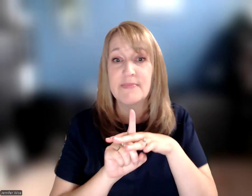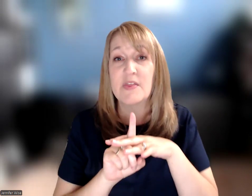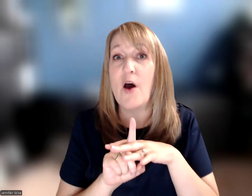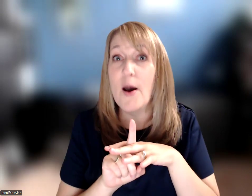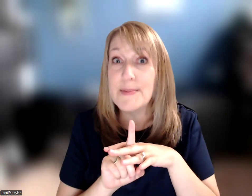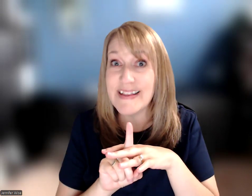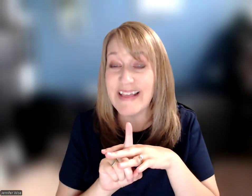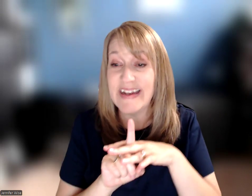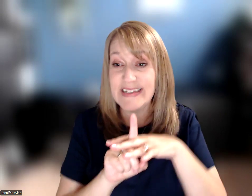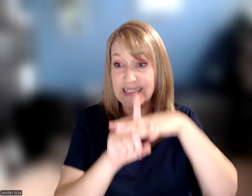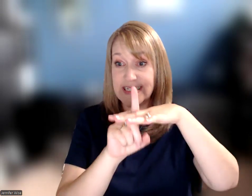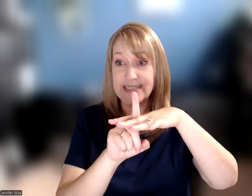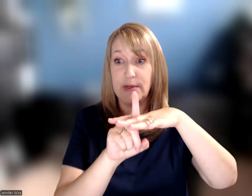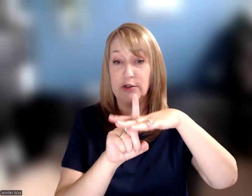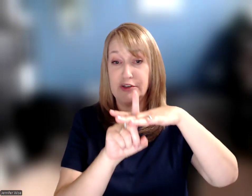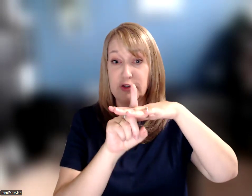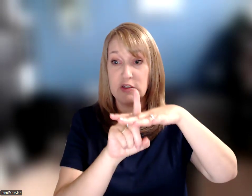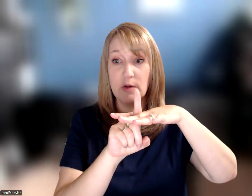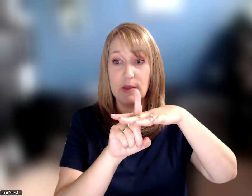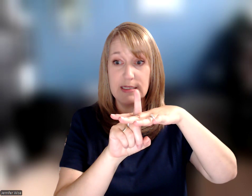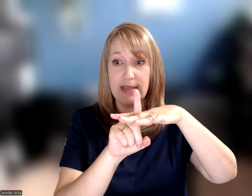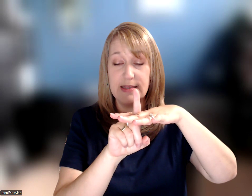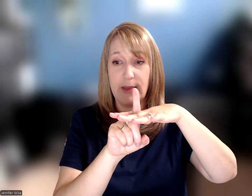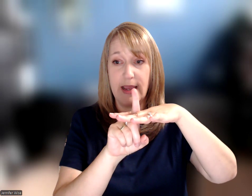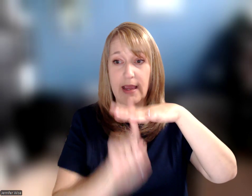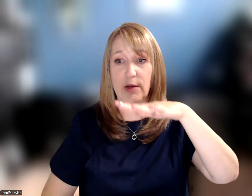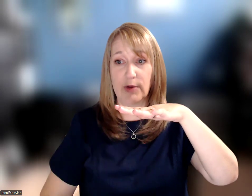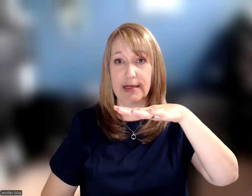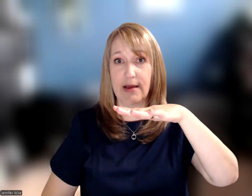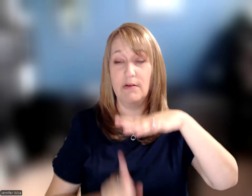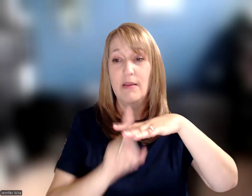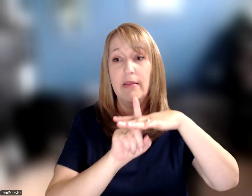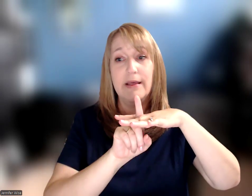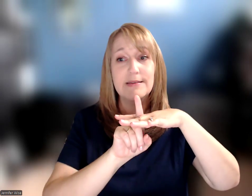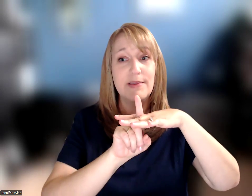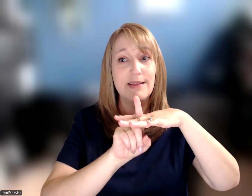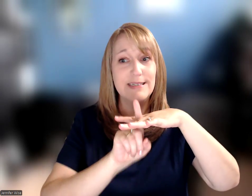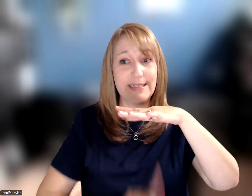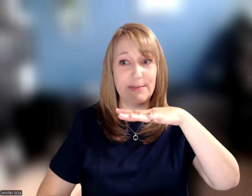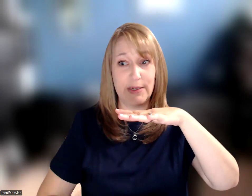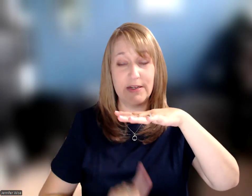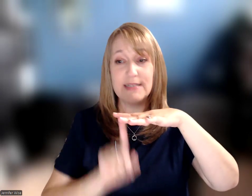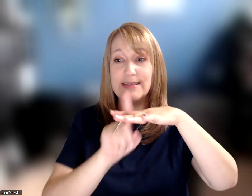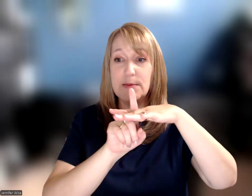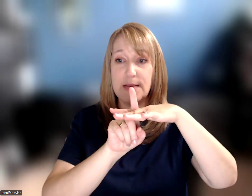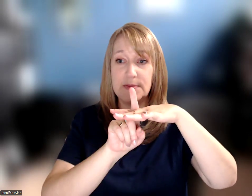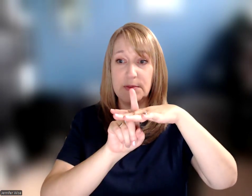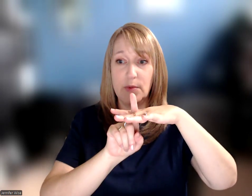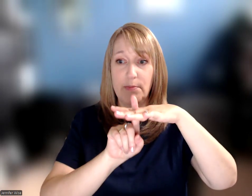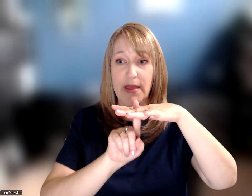The opposite then is to disappear. So you start with the sign this way and you bring it down. That's something that disappeared. Sometimes people will bend